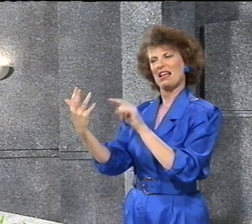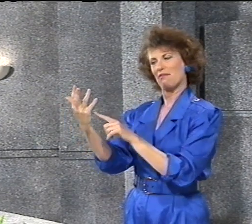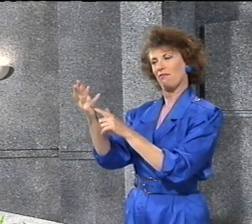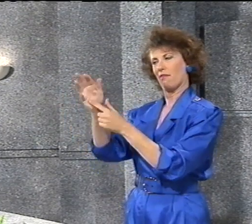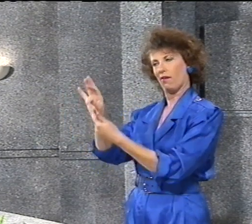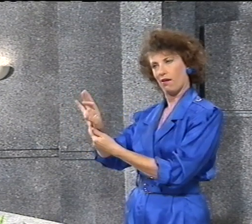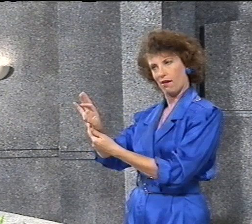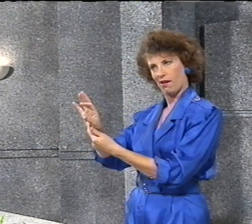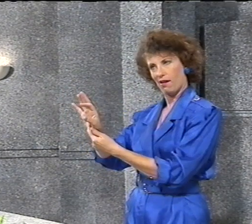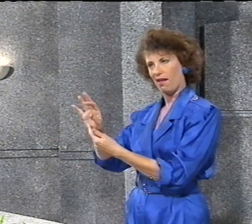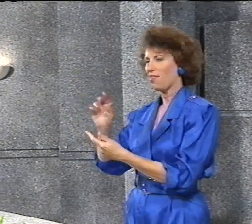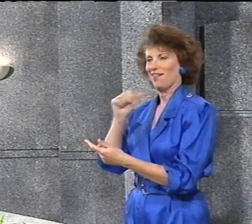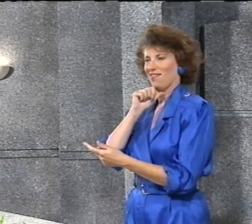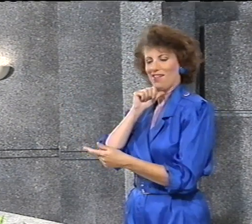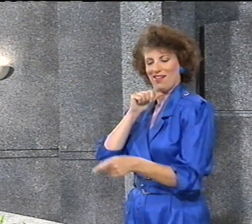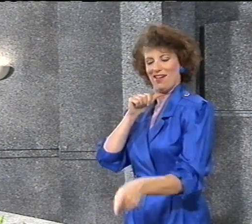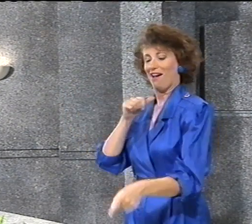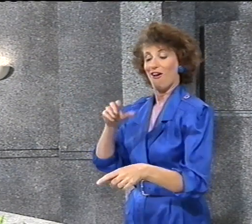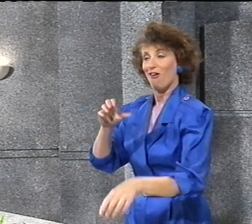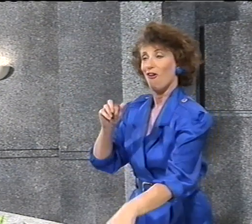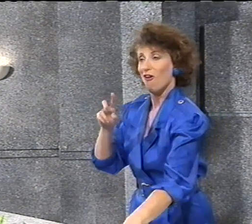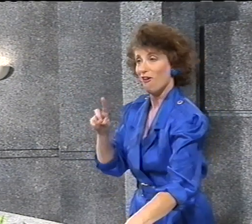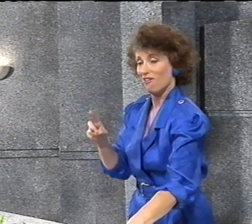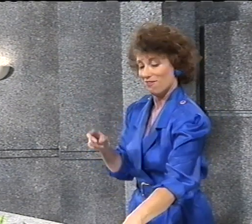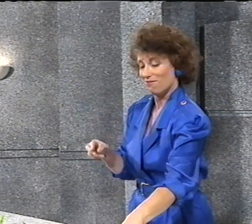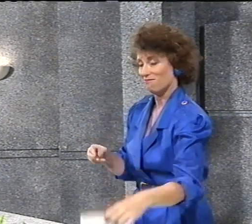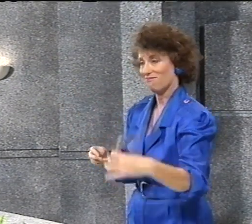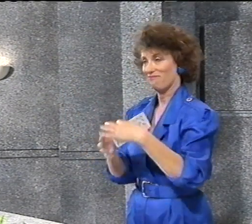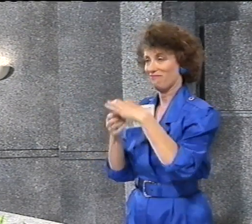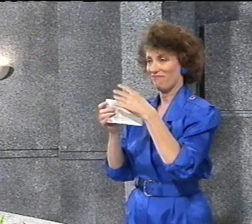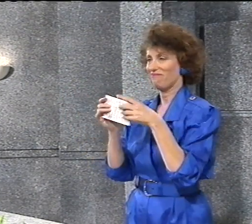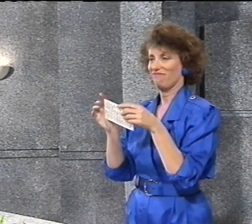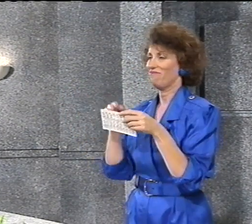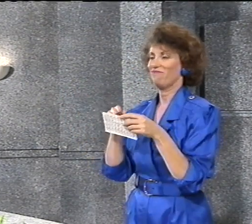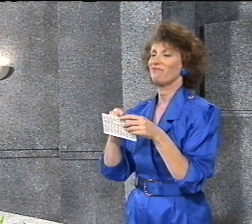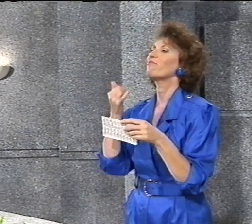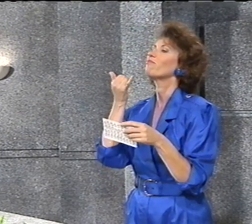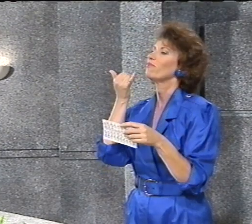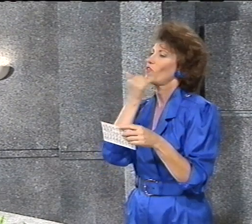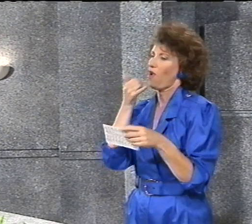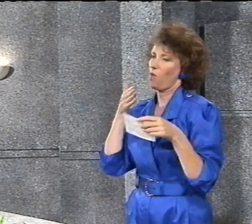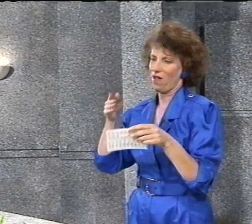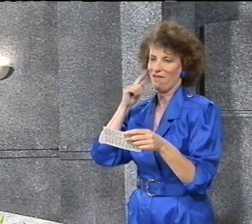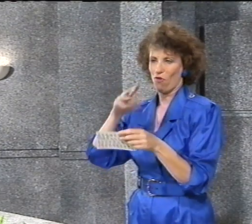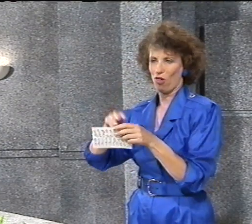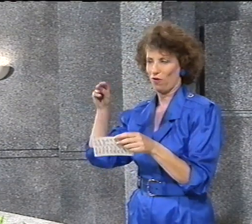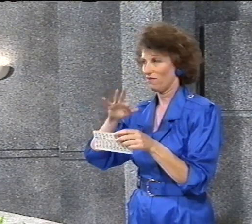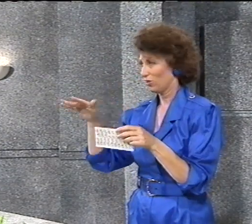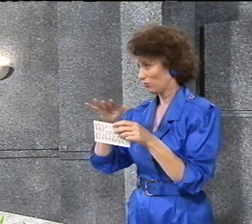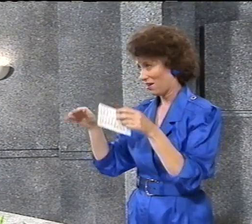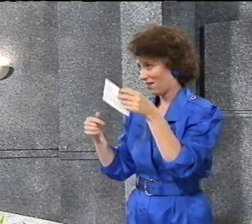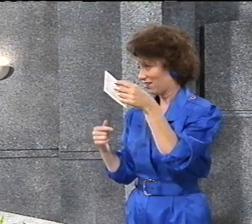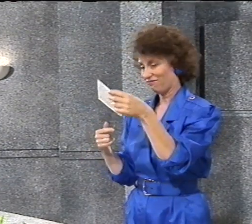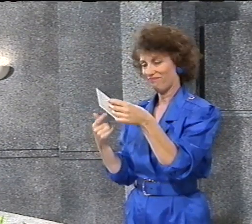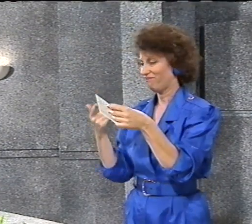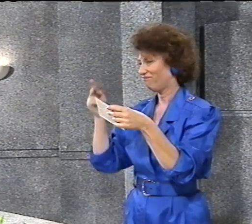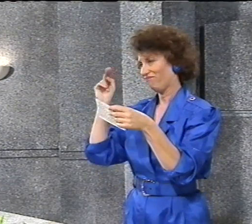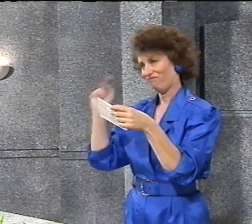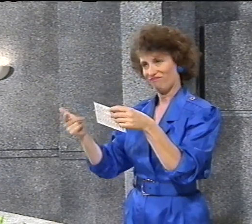facing them, not at the back of the hand when they're actually spelling words. As for these cards, in my opinion, they're not an